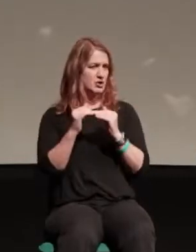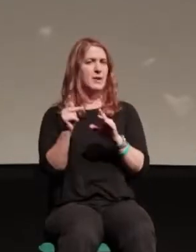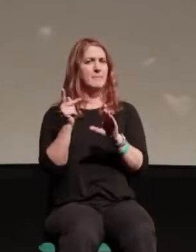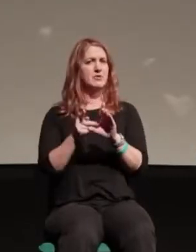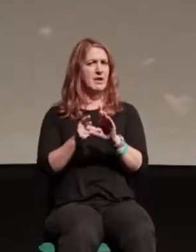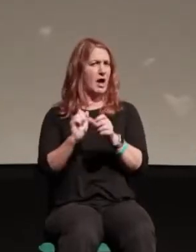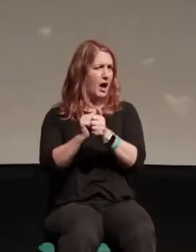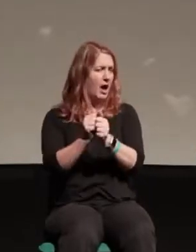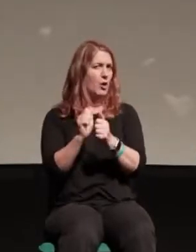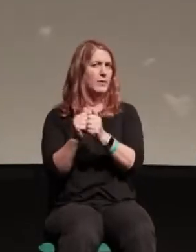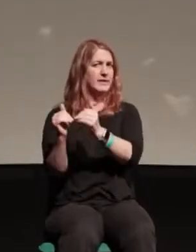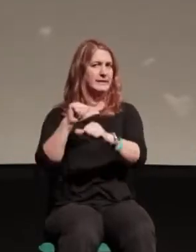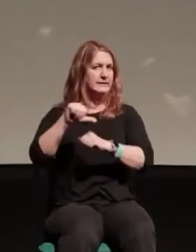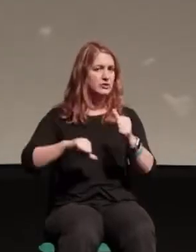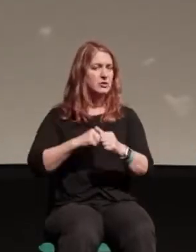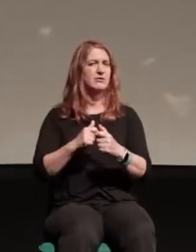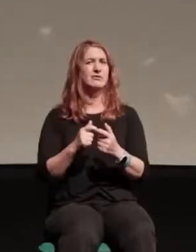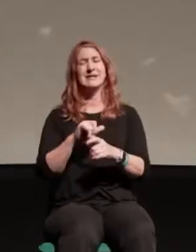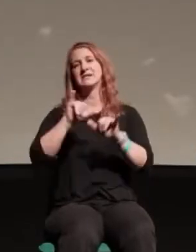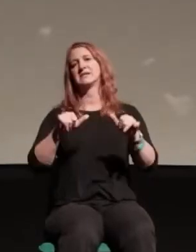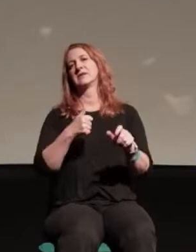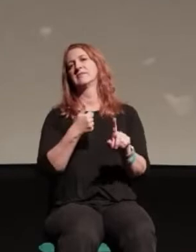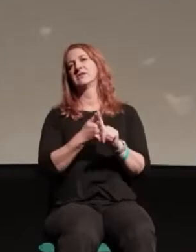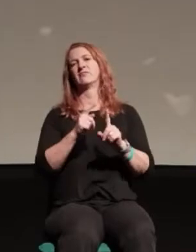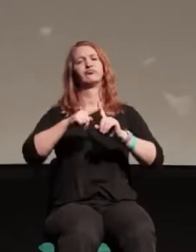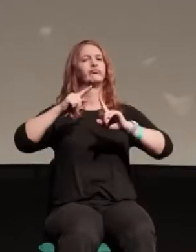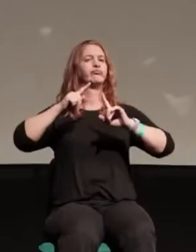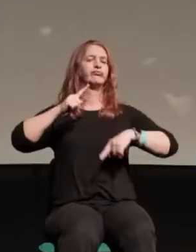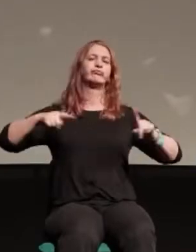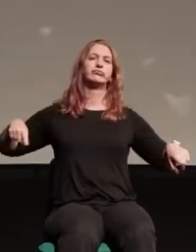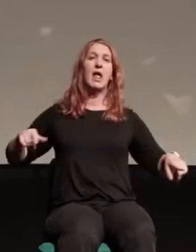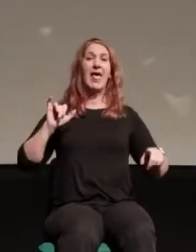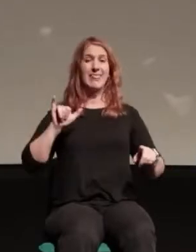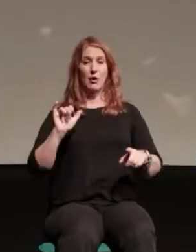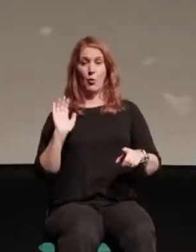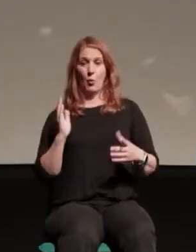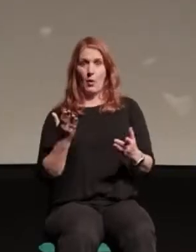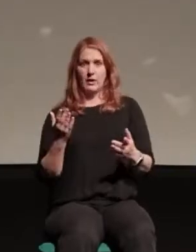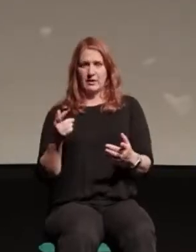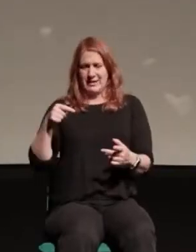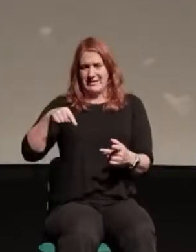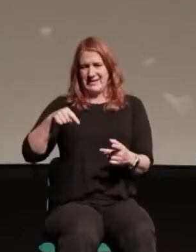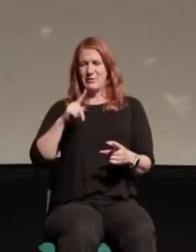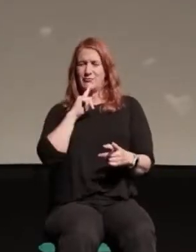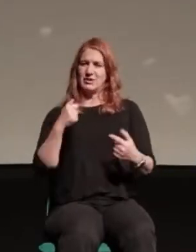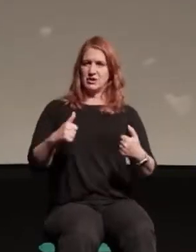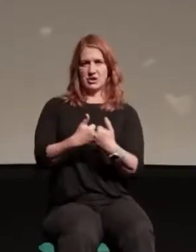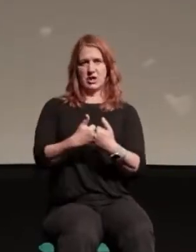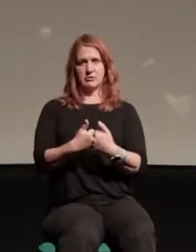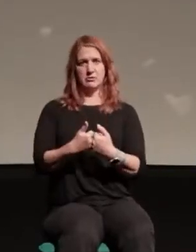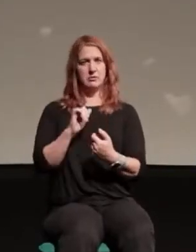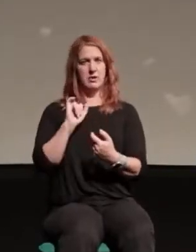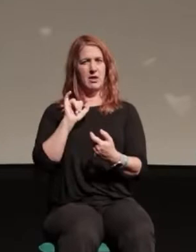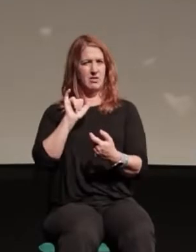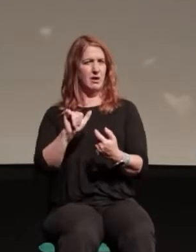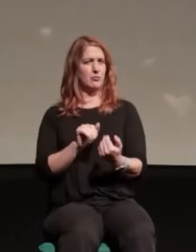each other in this ecosystem really varies. So that's essentially what the series is challenging and questioning. Yeah, we